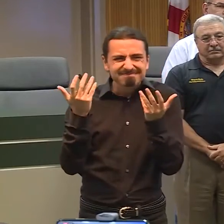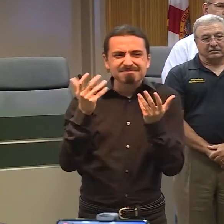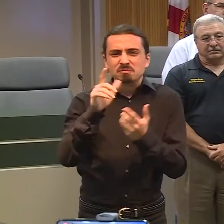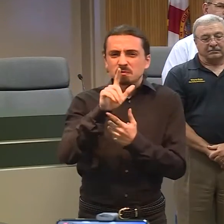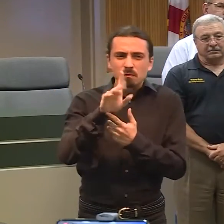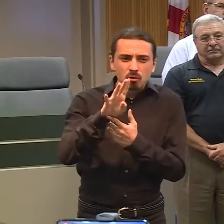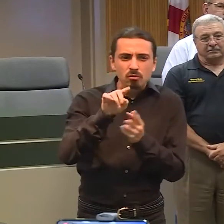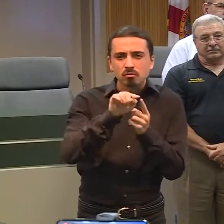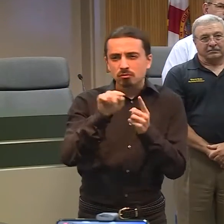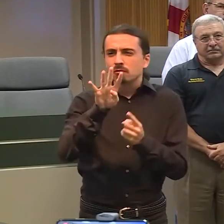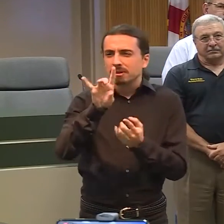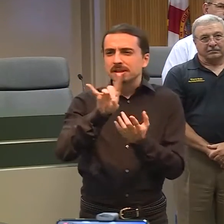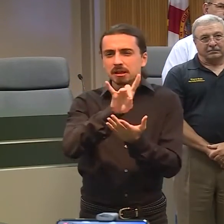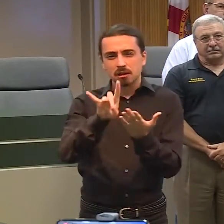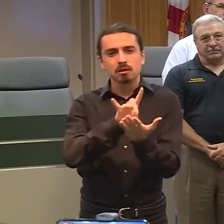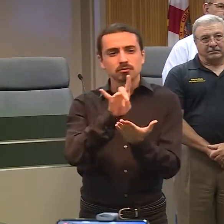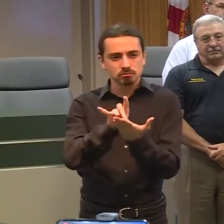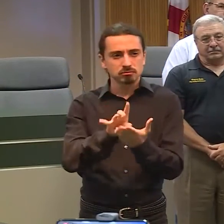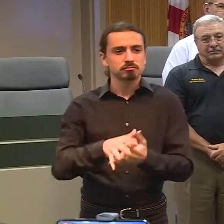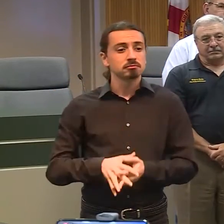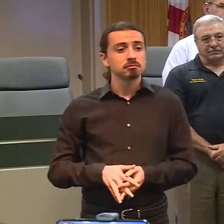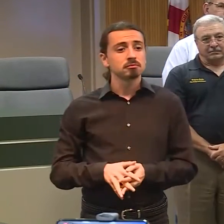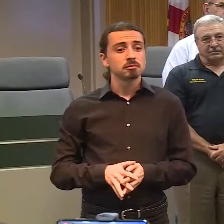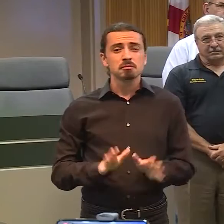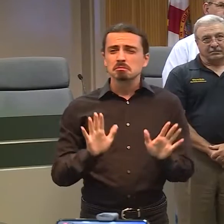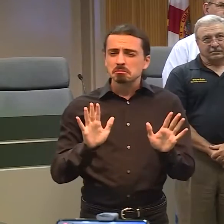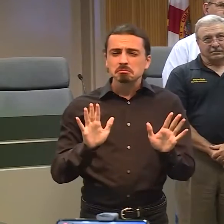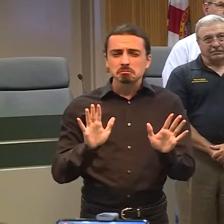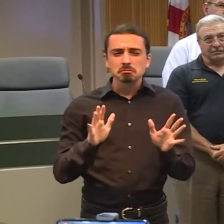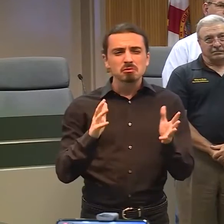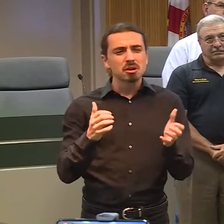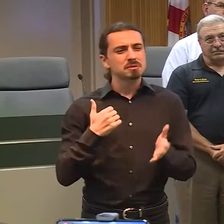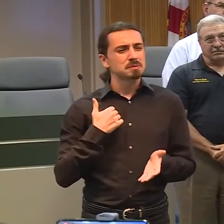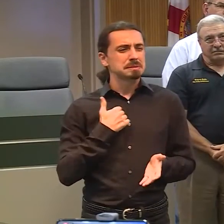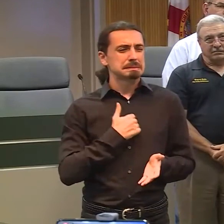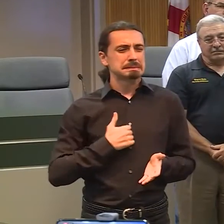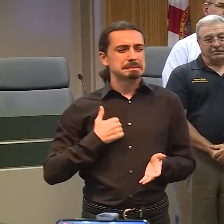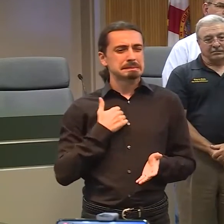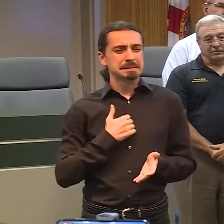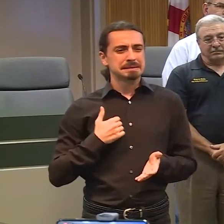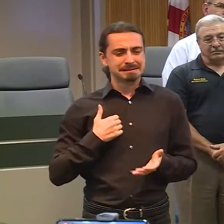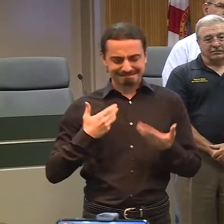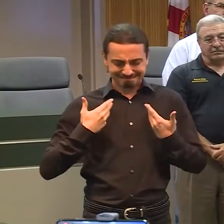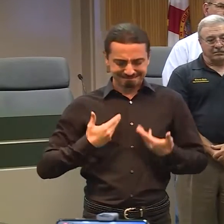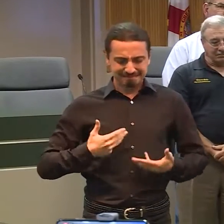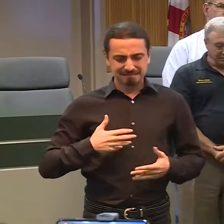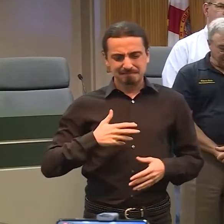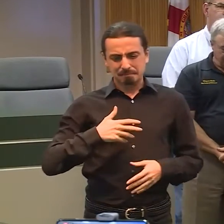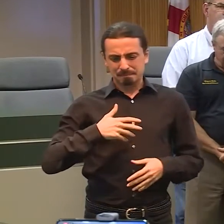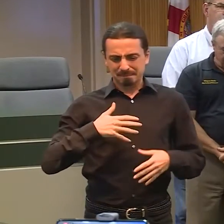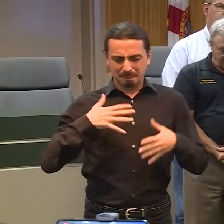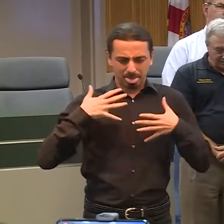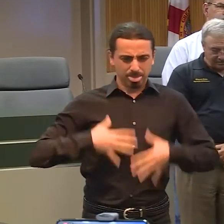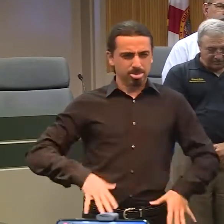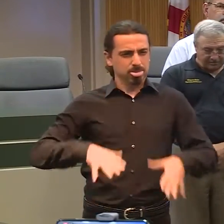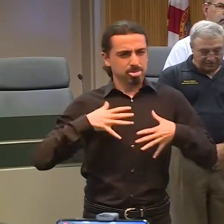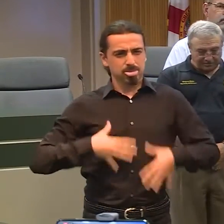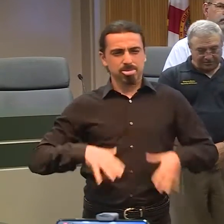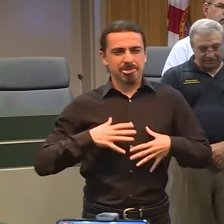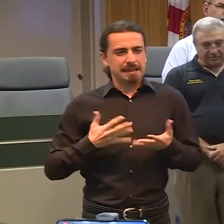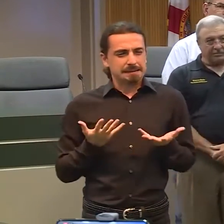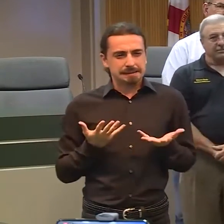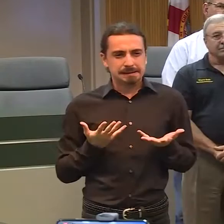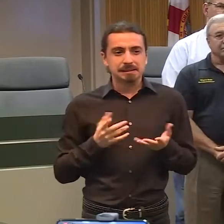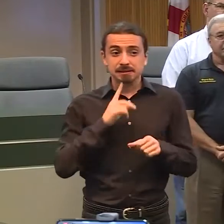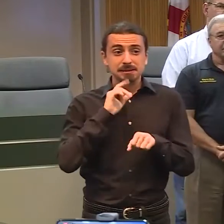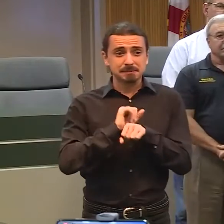hours. First, I want to apologize, a little less formal than I usually come dressed to these events, but after literally stepping out of the